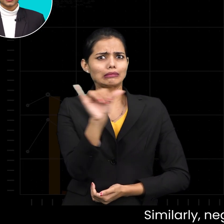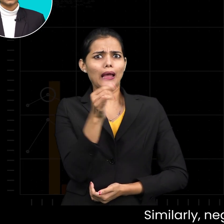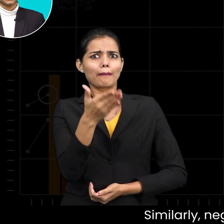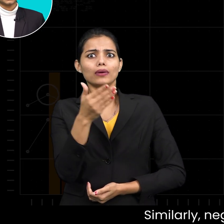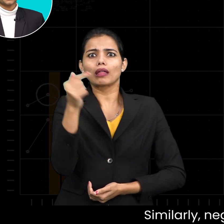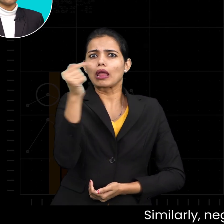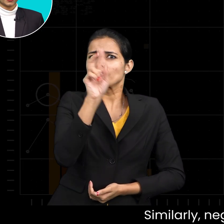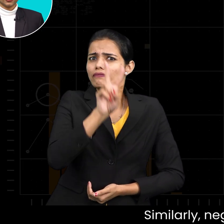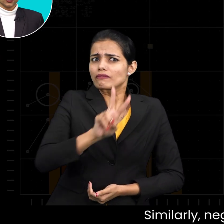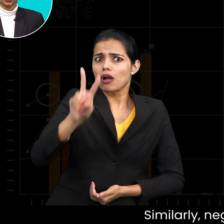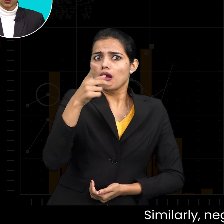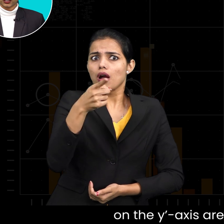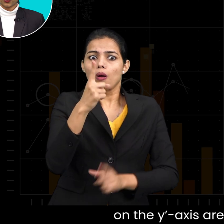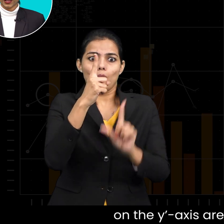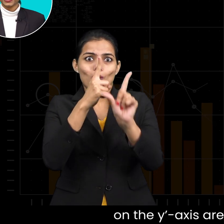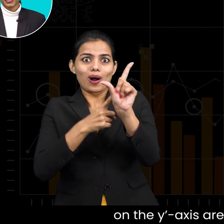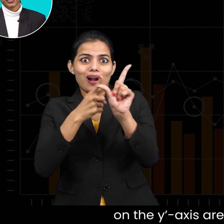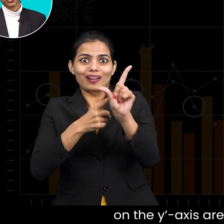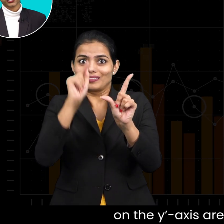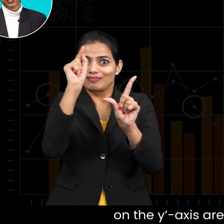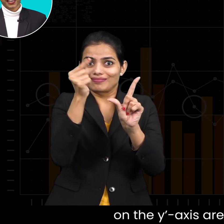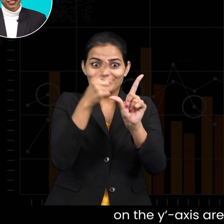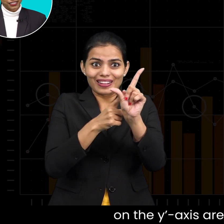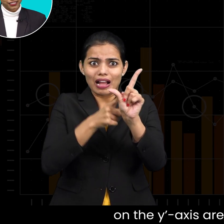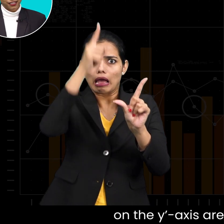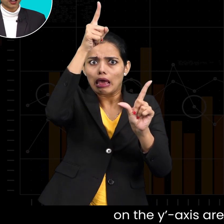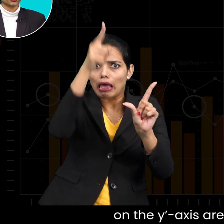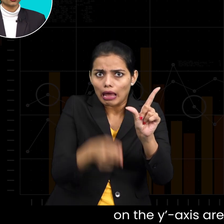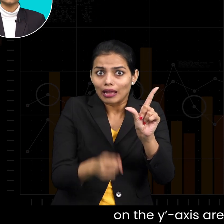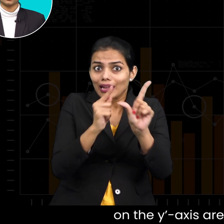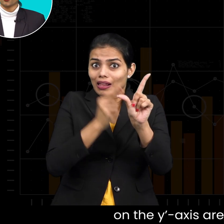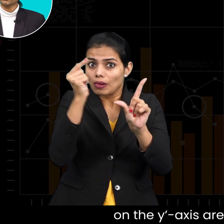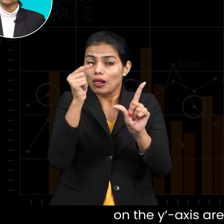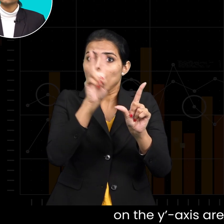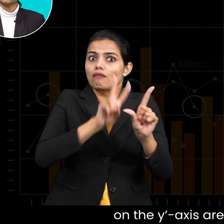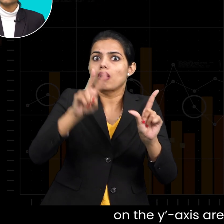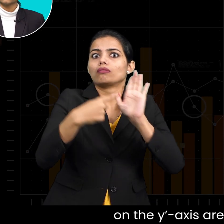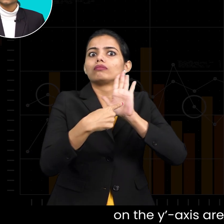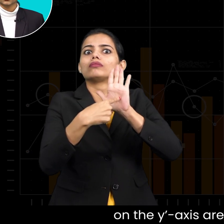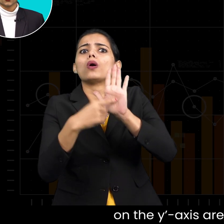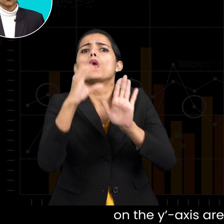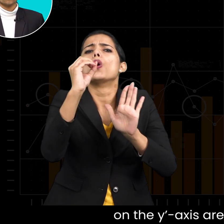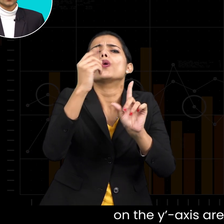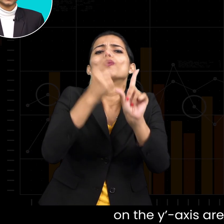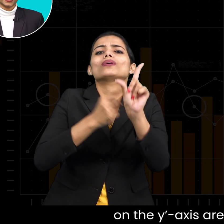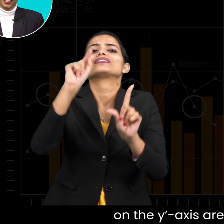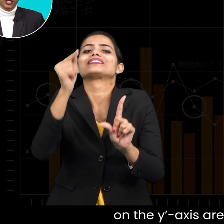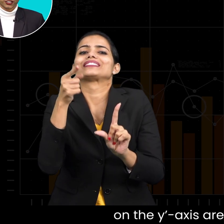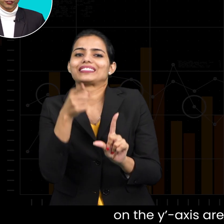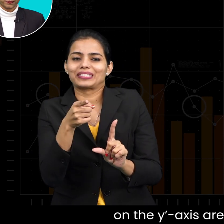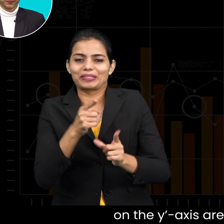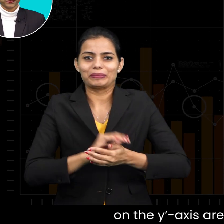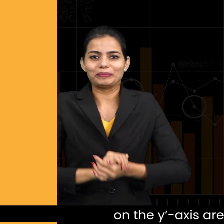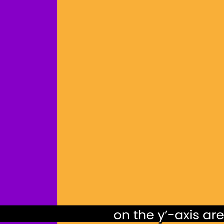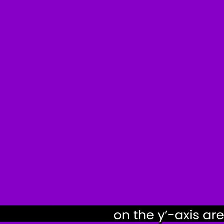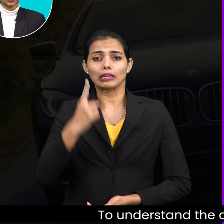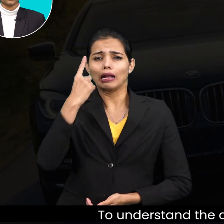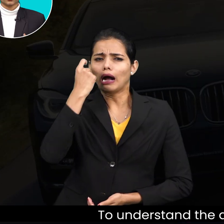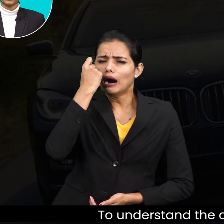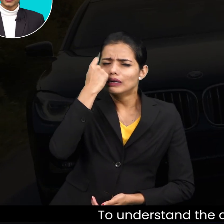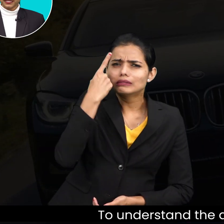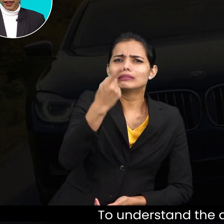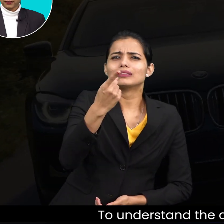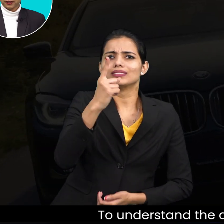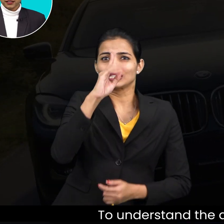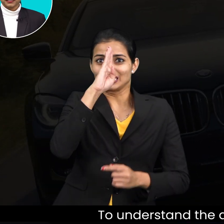Similarly, negative values on the y dash axis are shown along OY dash.